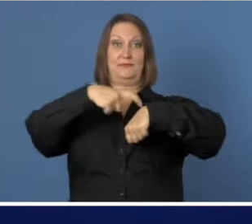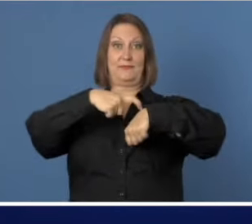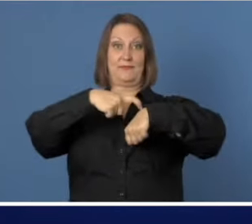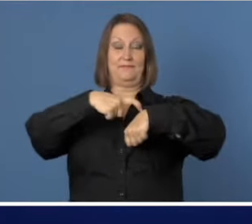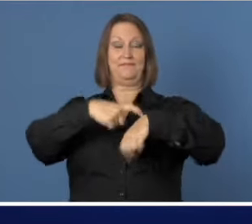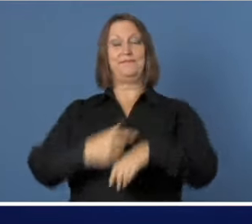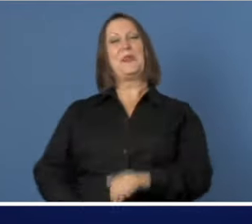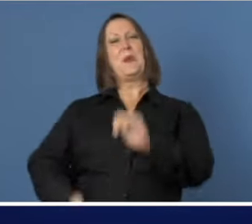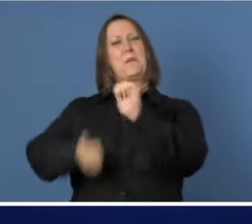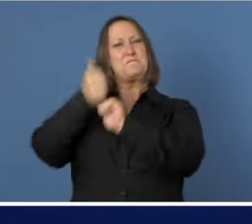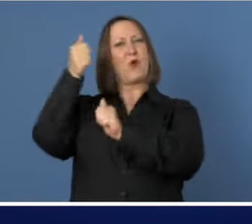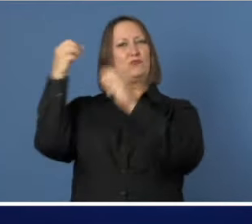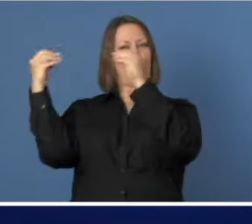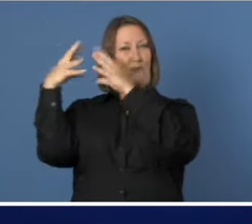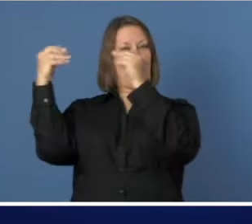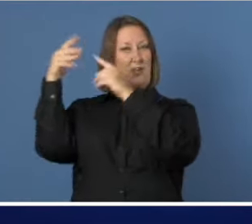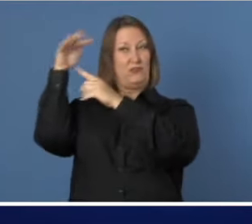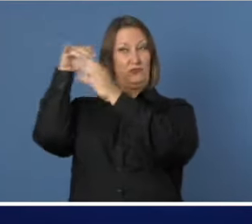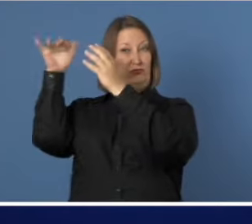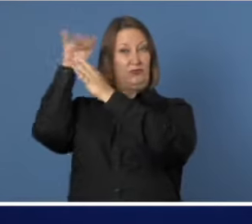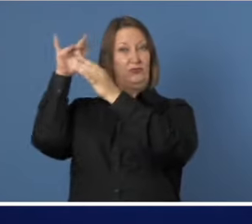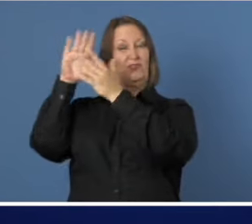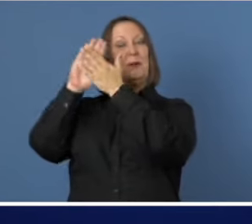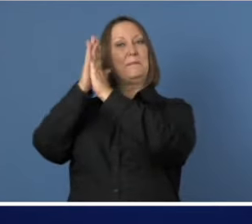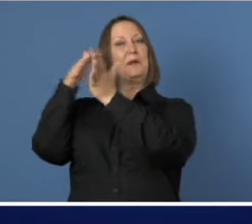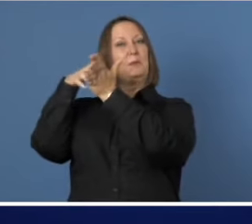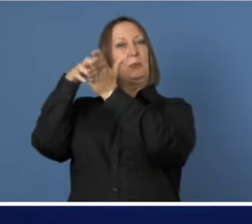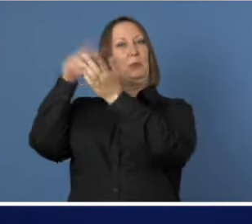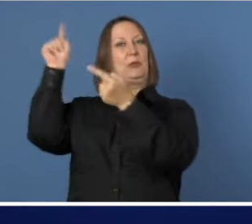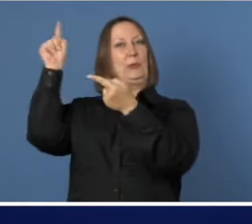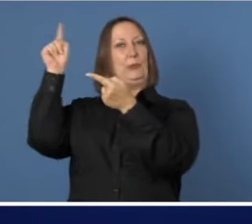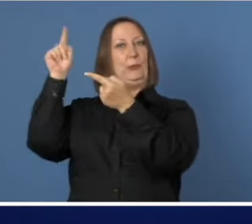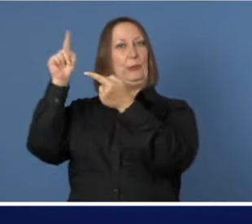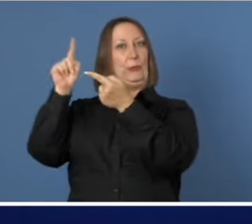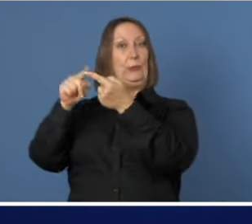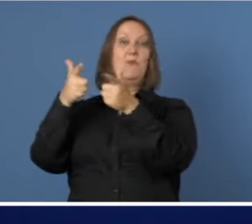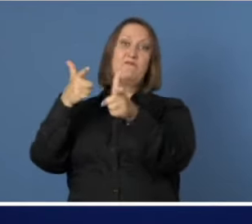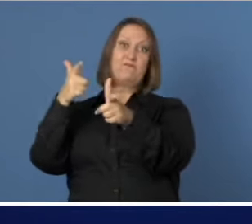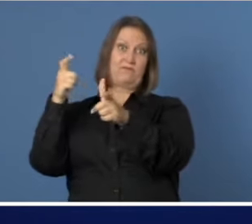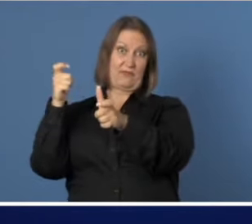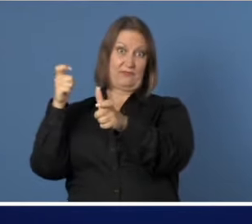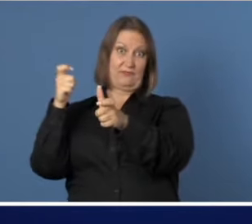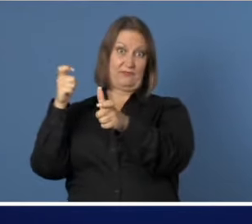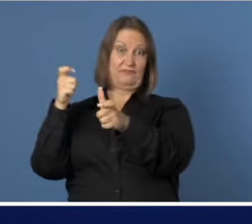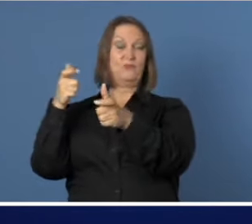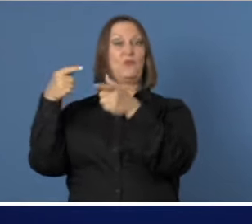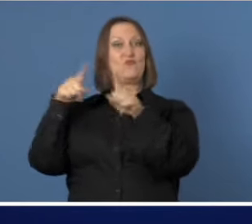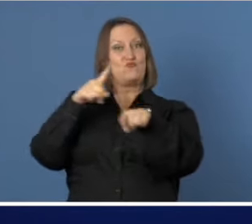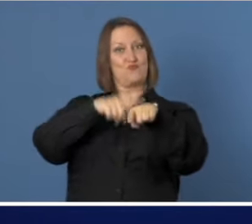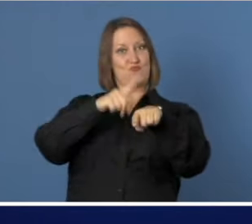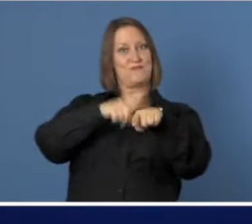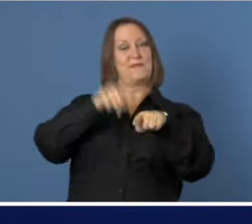Time. Most radioactivity loses its strength fairly quickly.